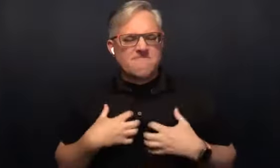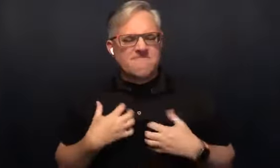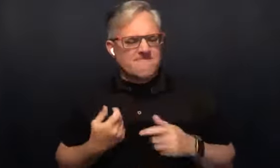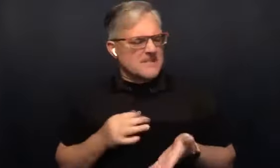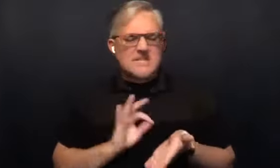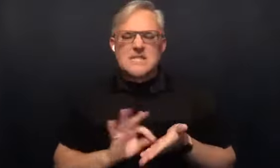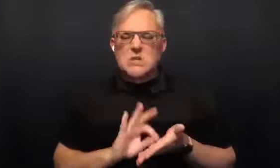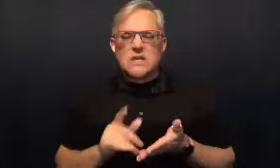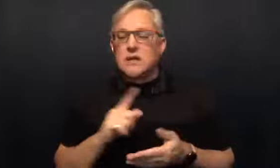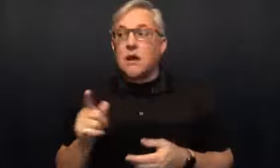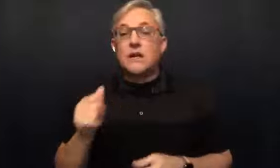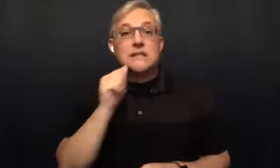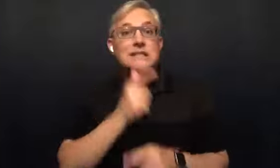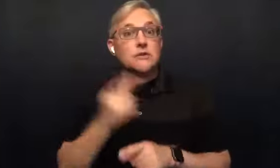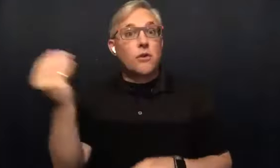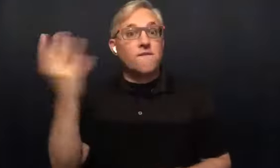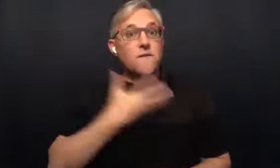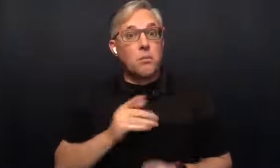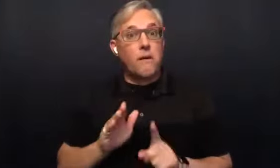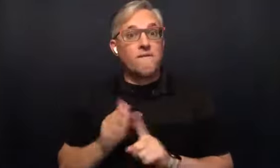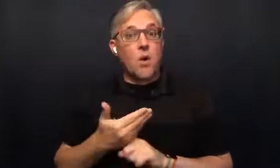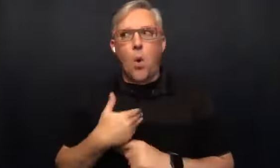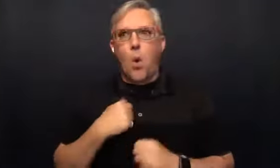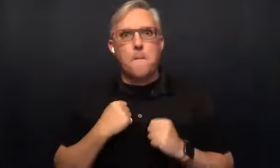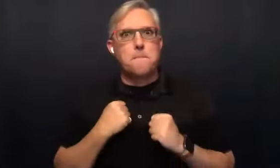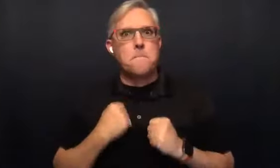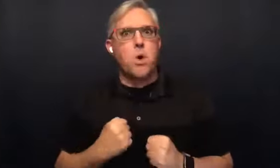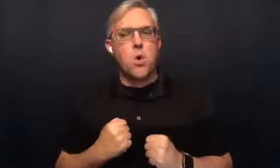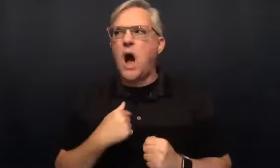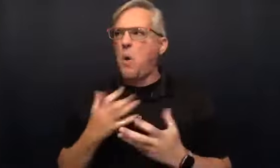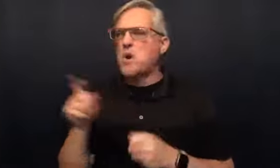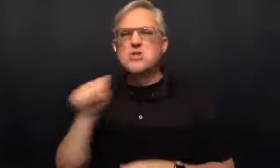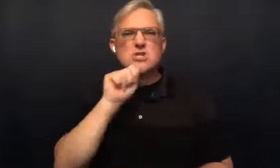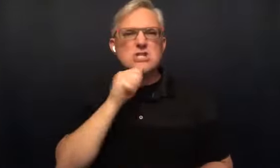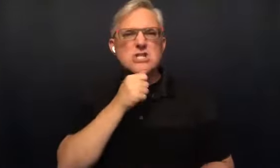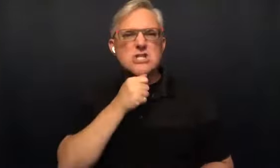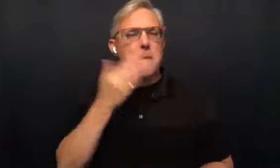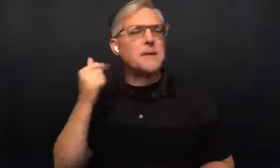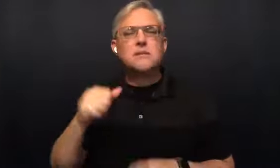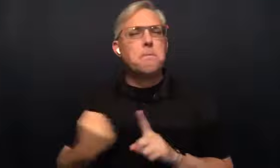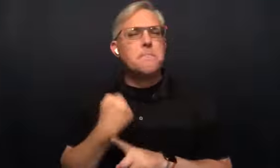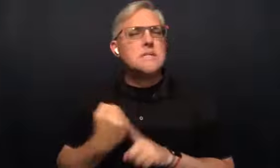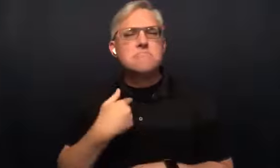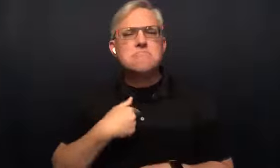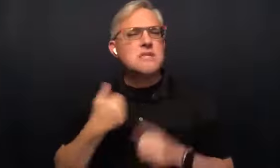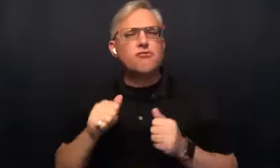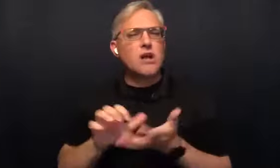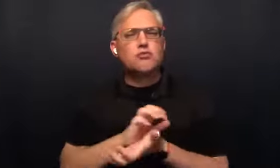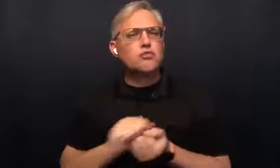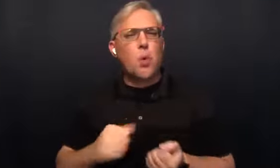My commitment in this world was to make her life miserable ever since she beat me and tried to destroy me. I mean, ever since I was little, my